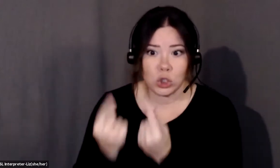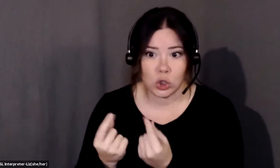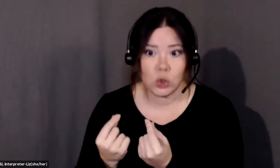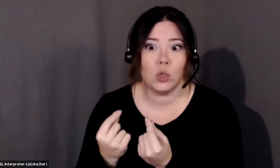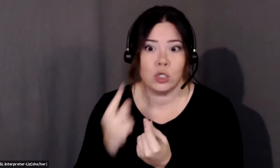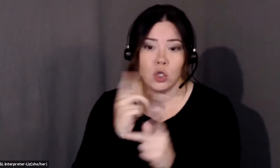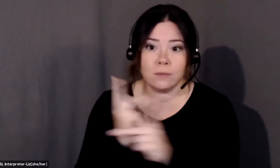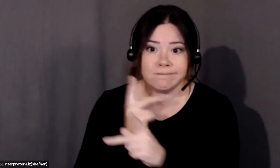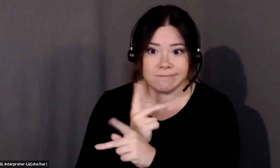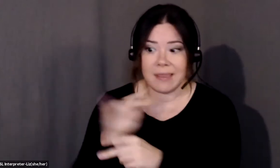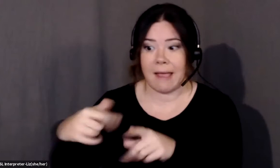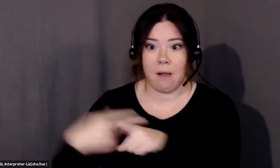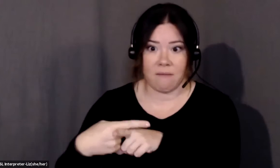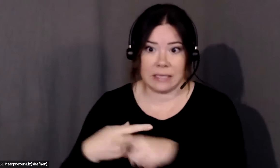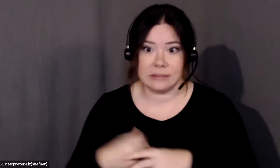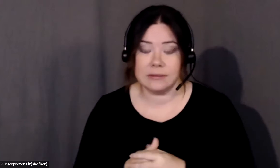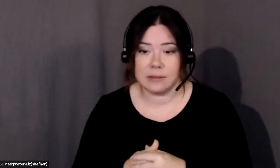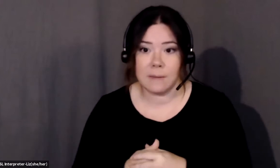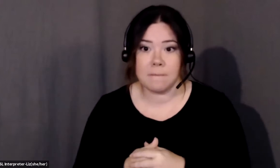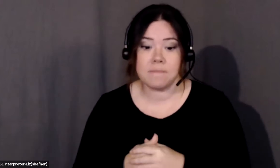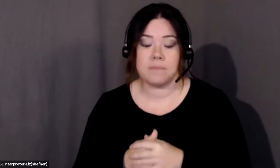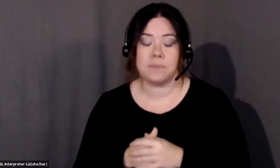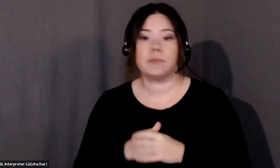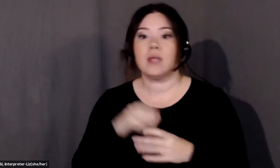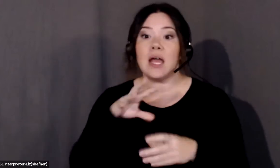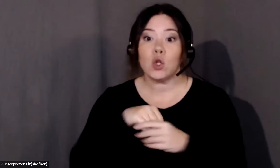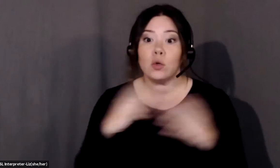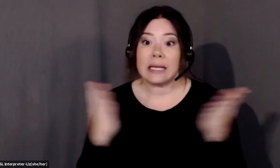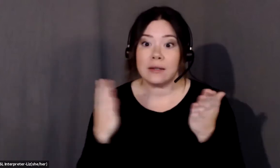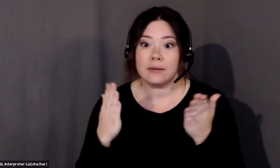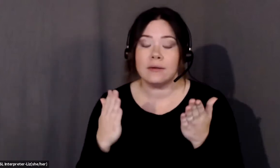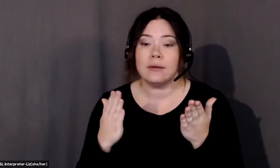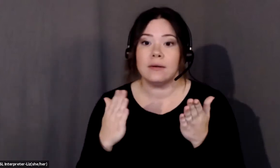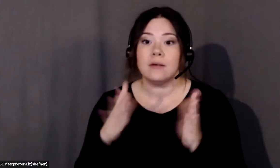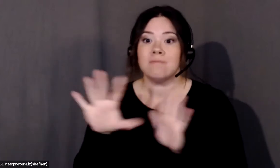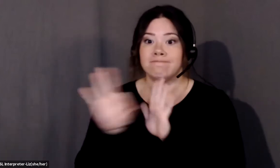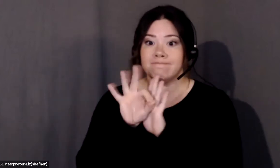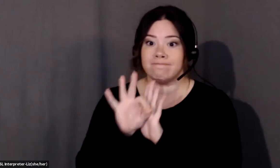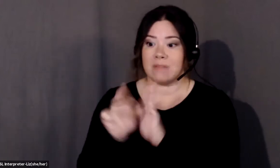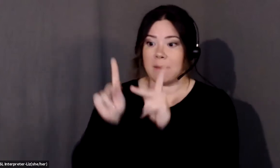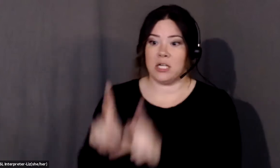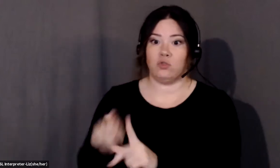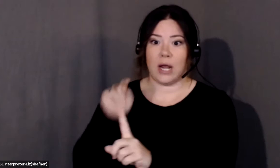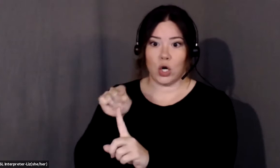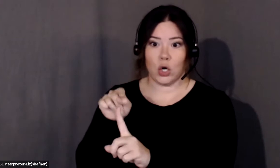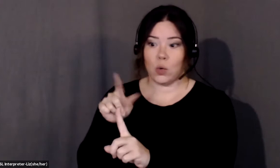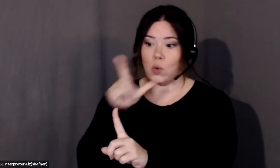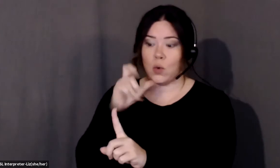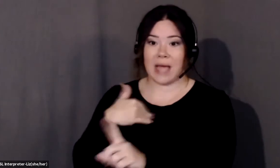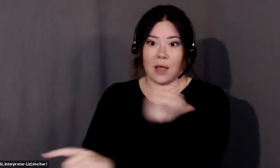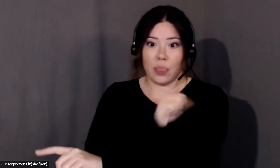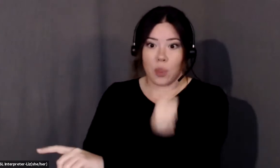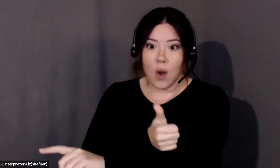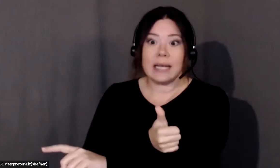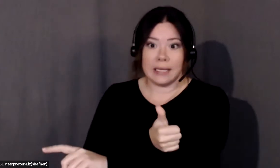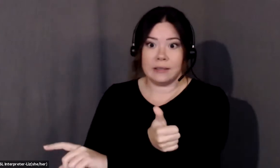such conflicts, including designation of an administrator with authority over the